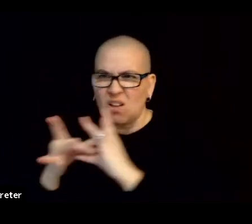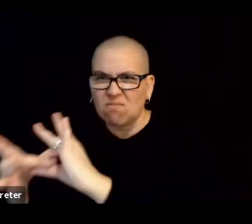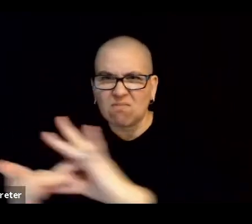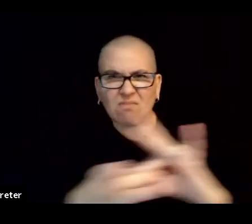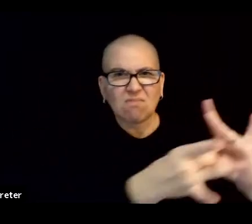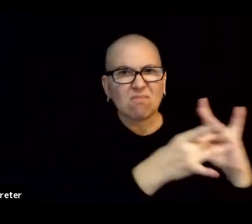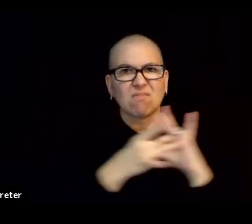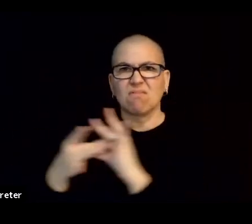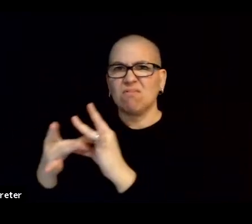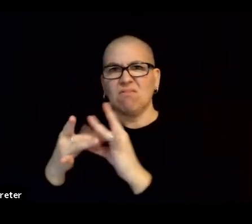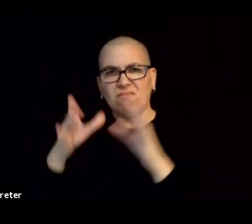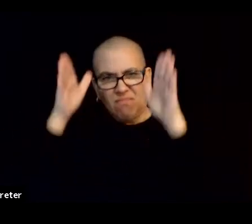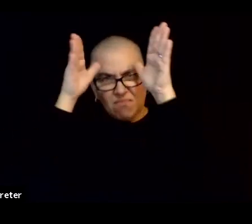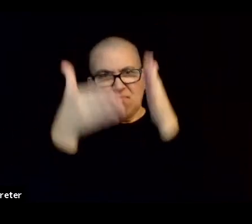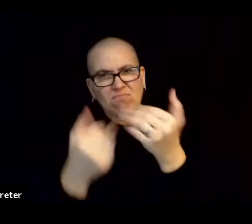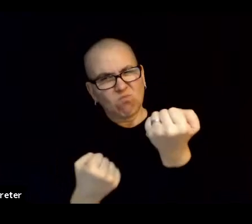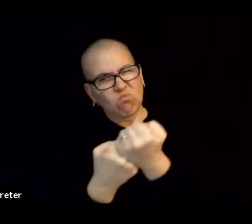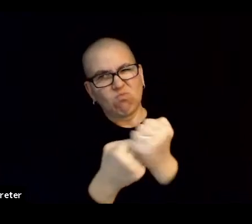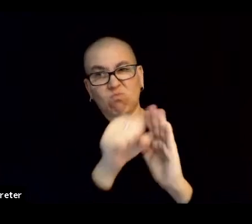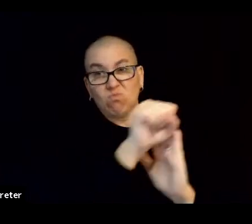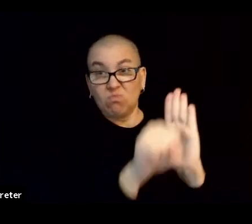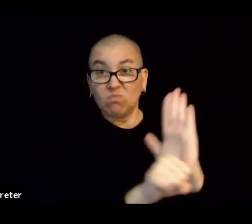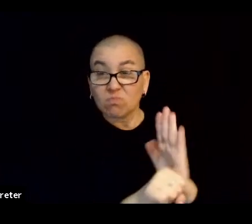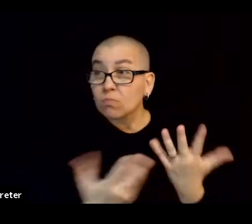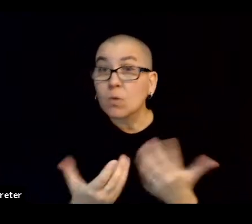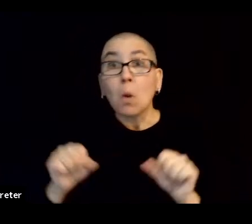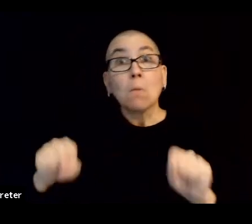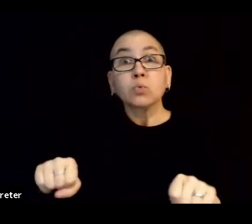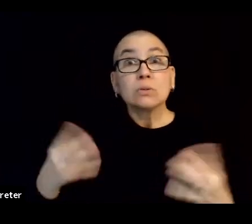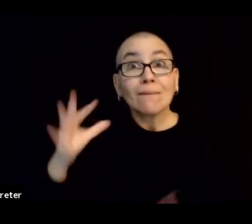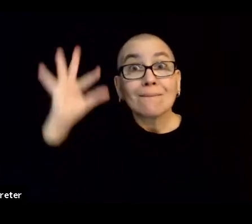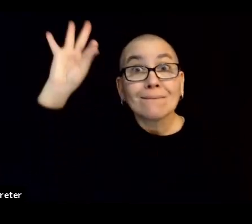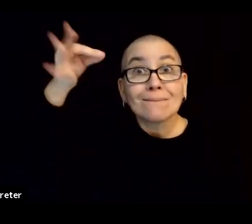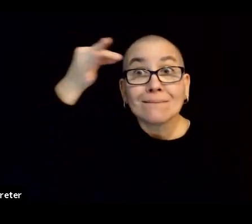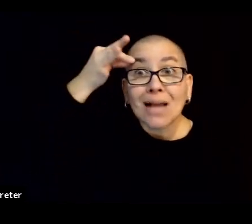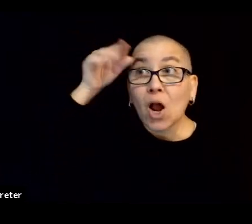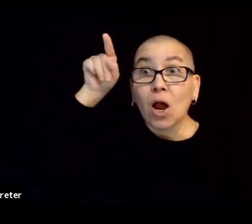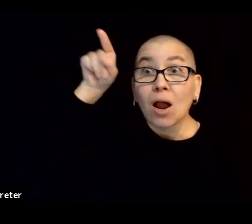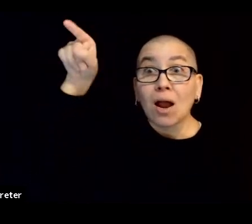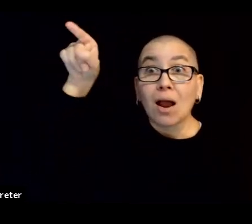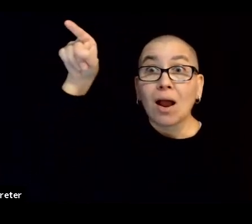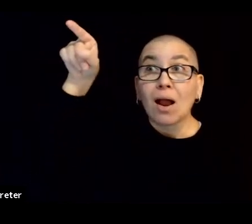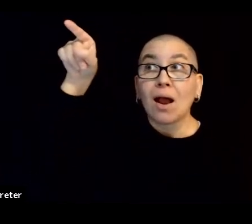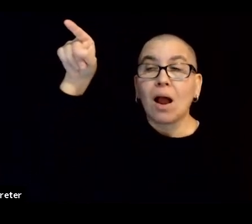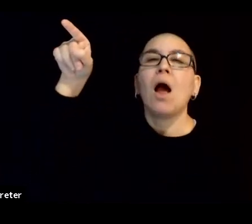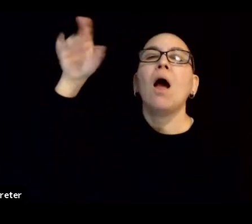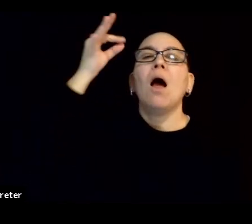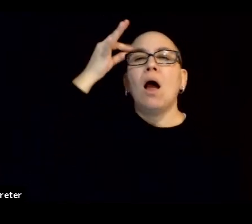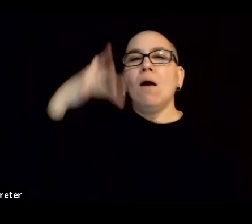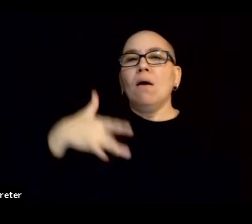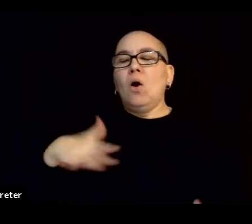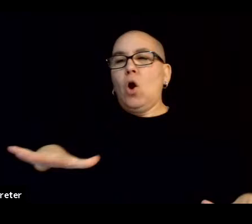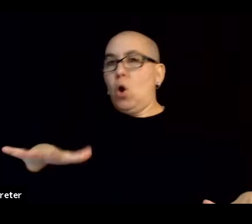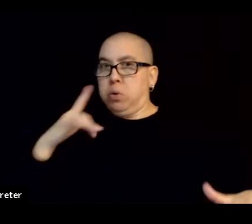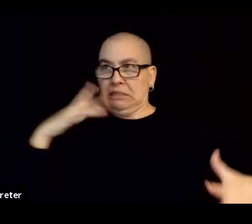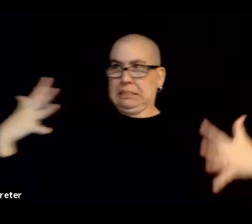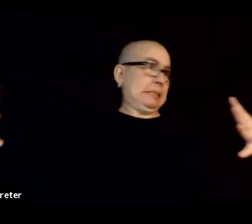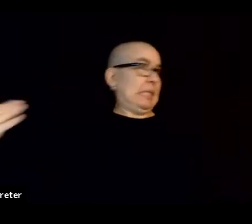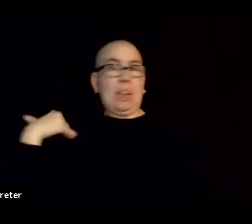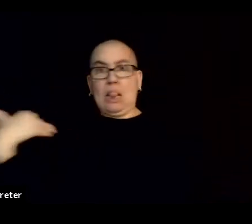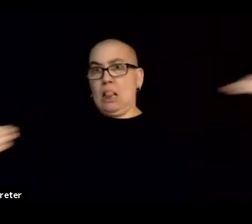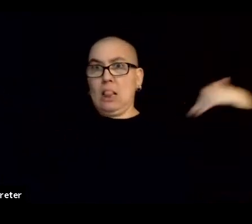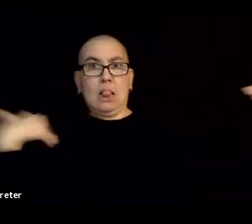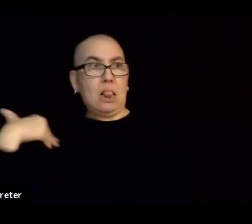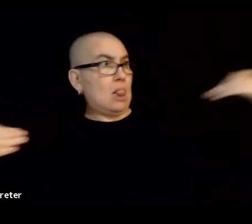wheel, potentially some federal sites that could relieve some of the pressure from us. And then the real thing they need to do, and again, I'm going to go back to